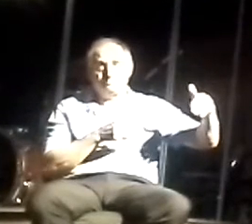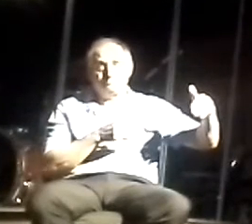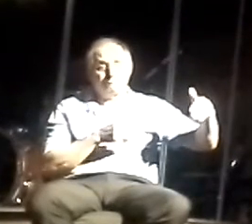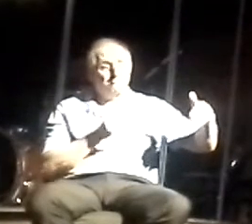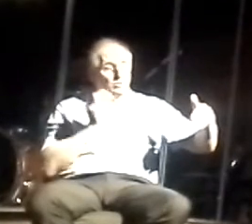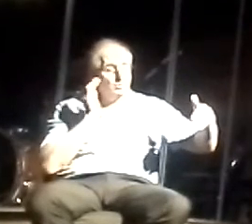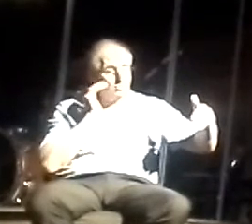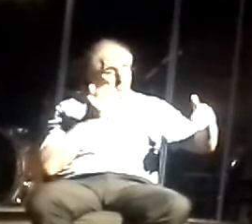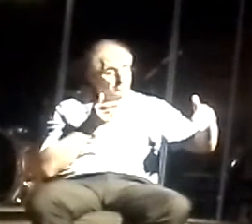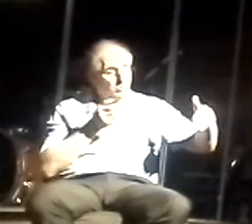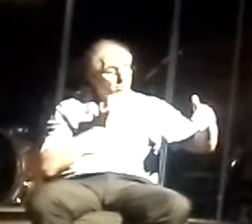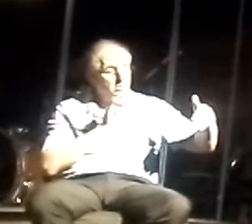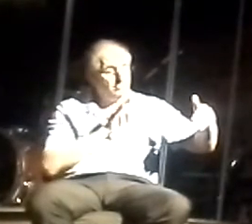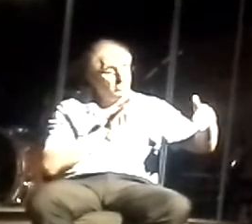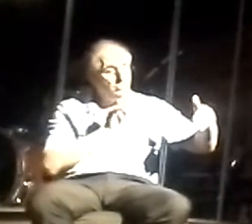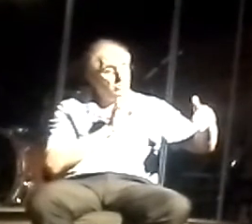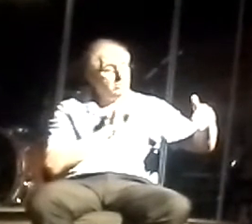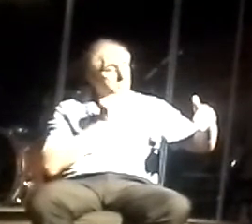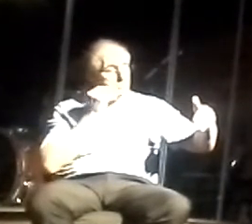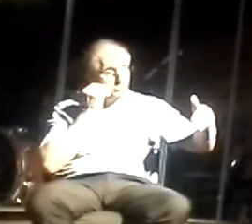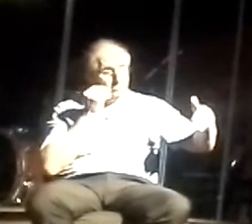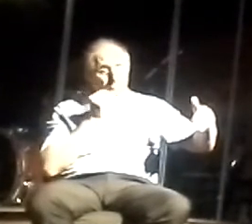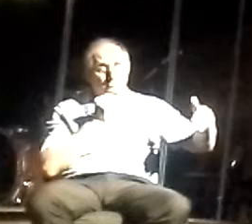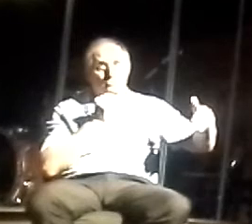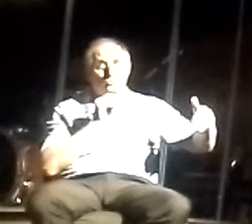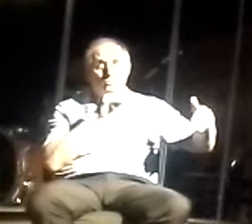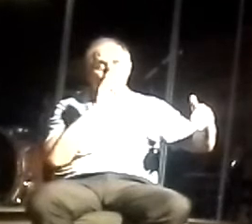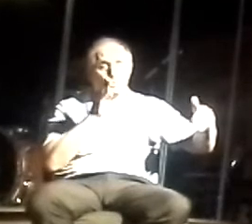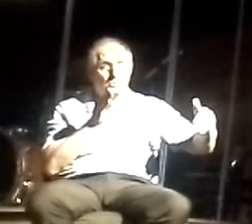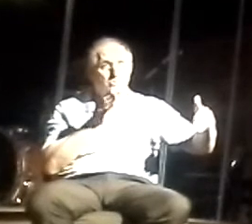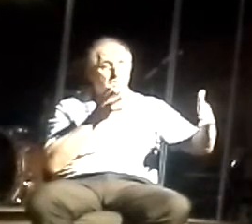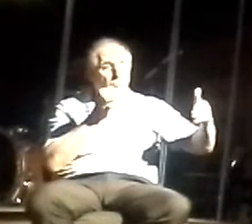what? We love you. Welcome back home. To